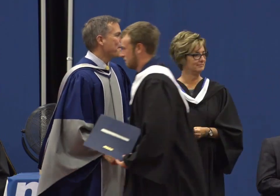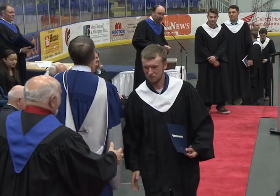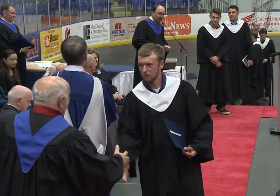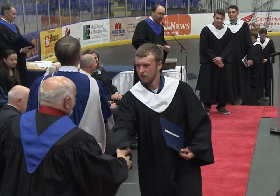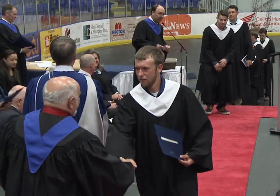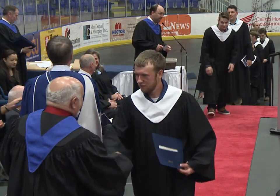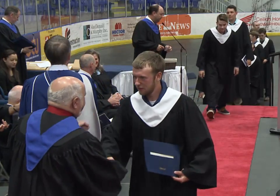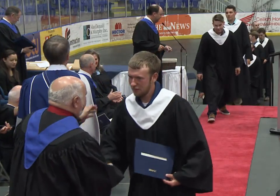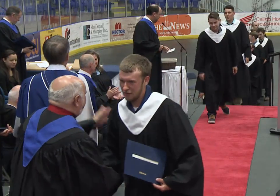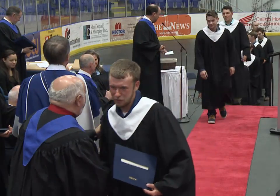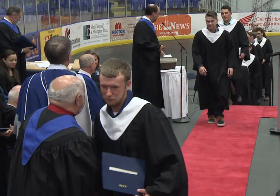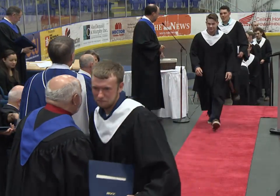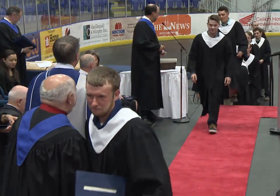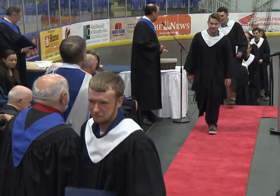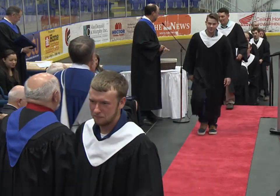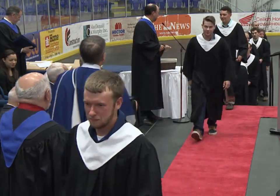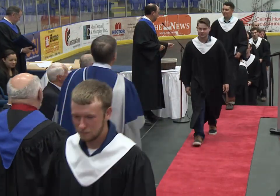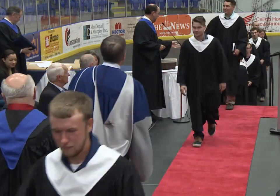Damian McCollum.